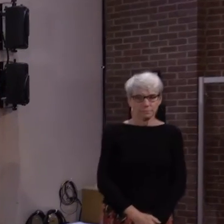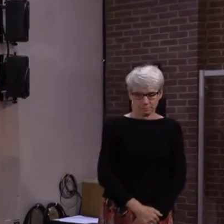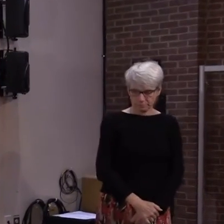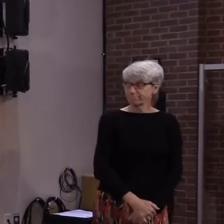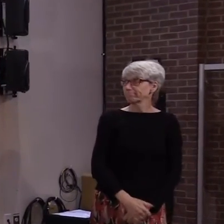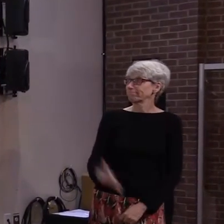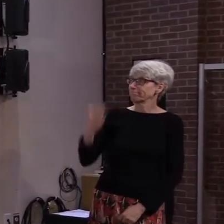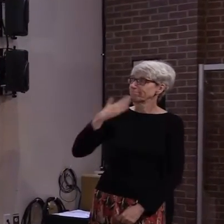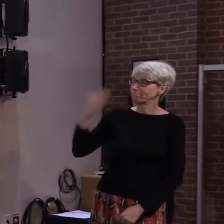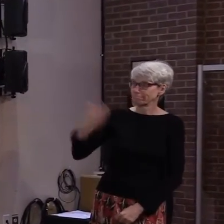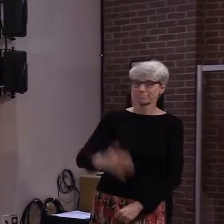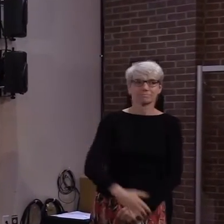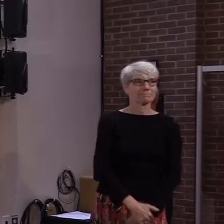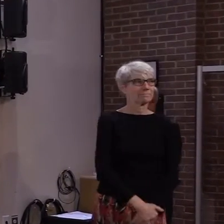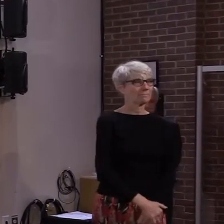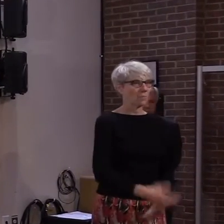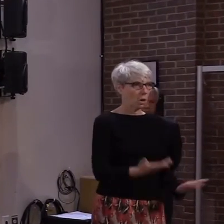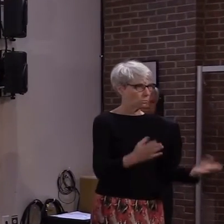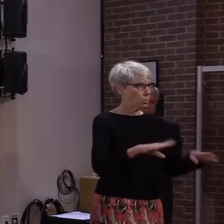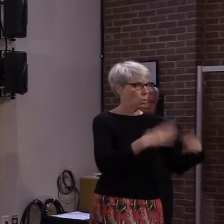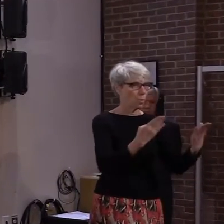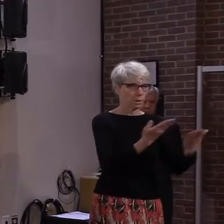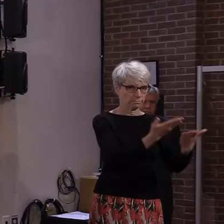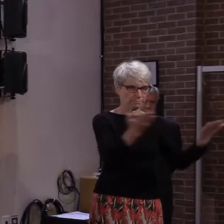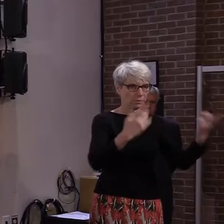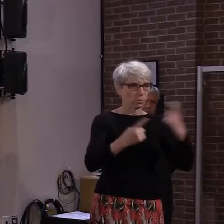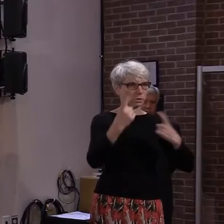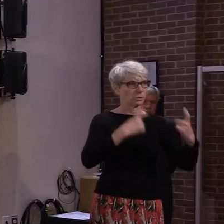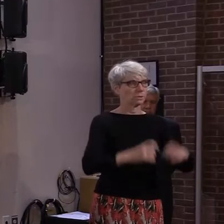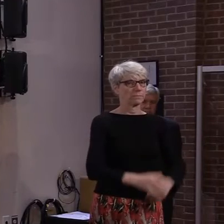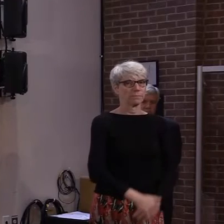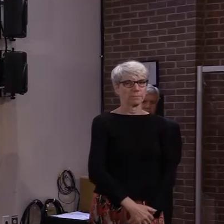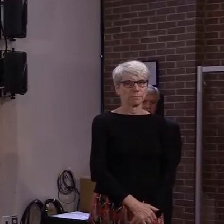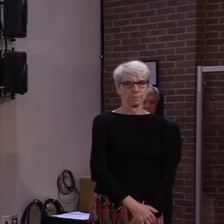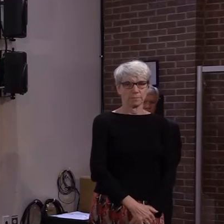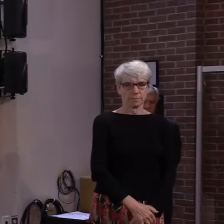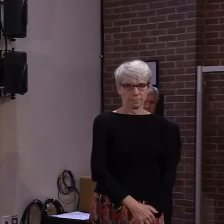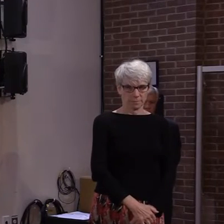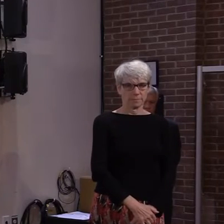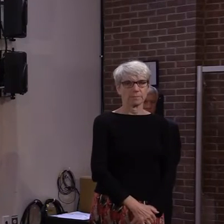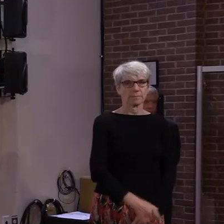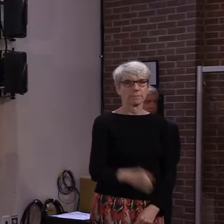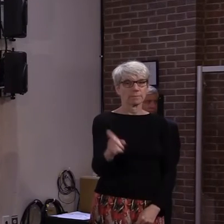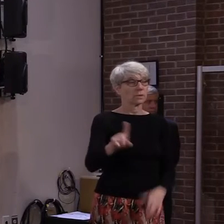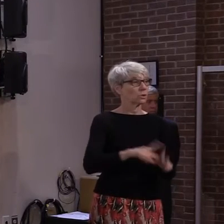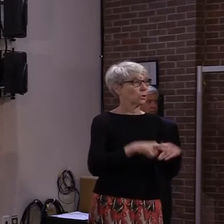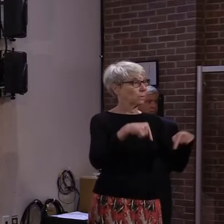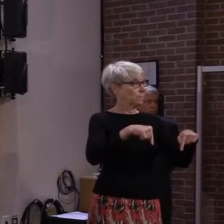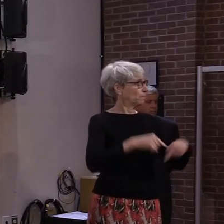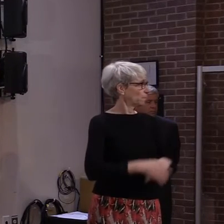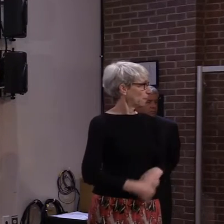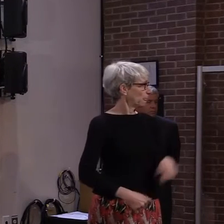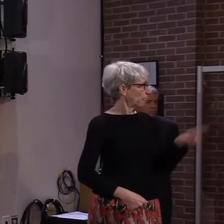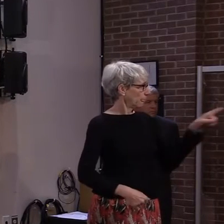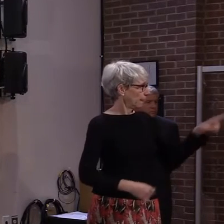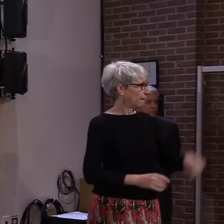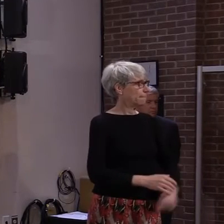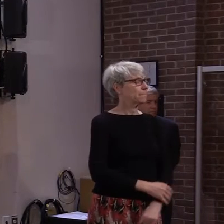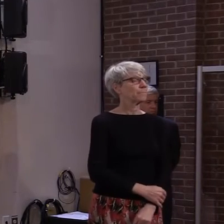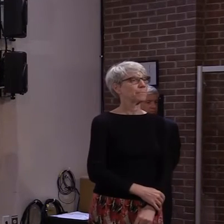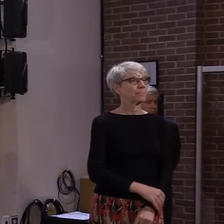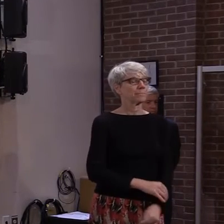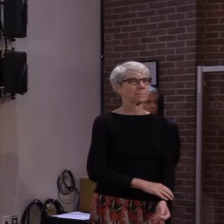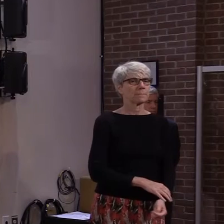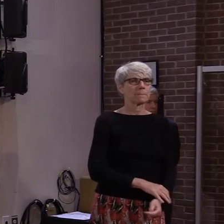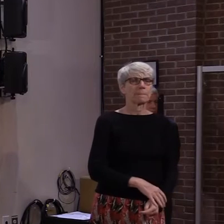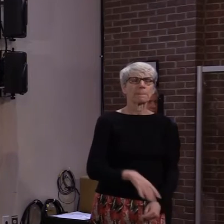Thank you, Dr. Levine. We'll now open it up to questions. We'll start in the room. Governor,